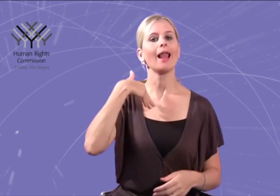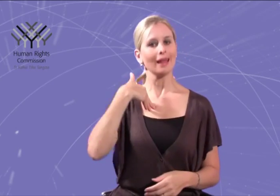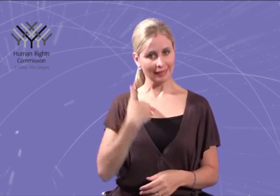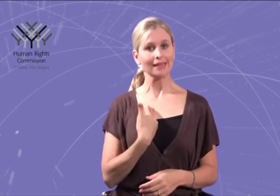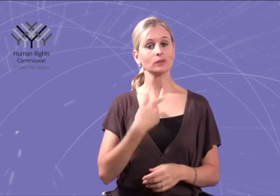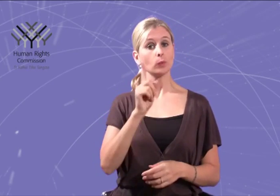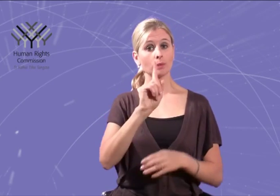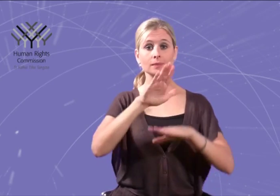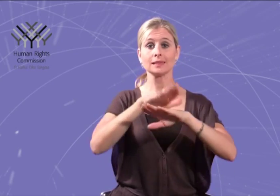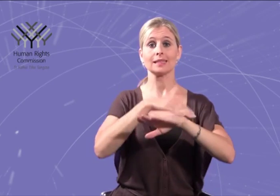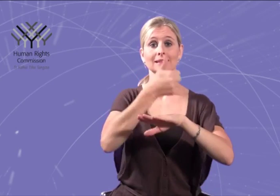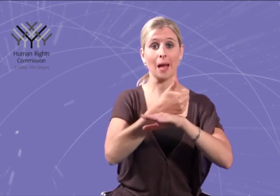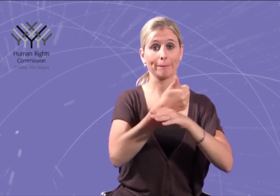independent checking process.